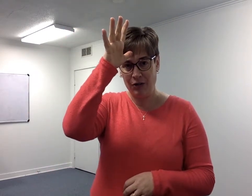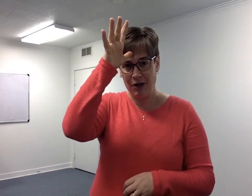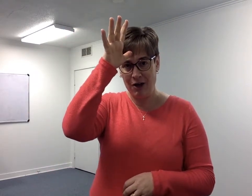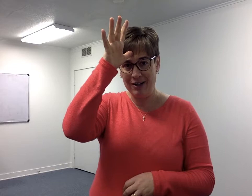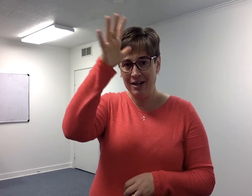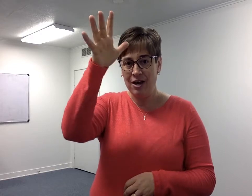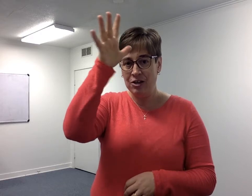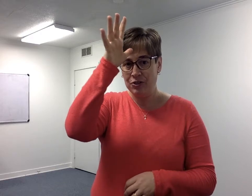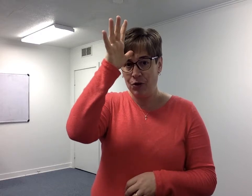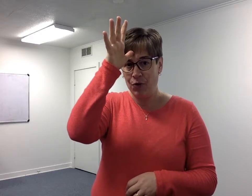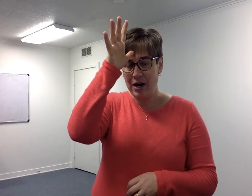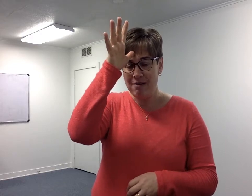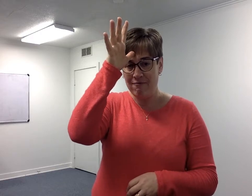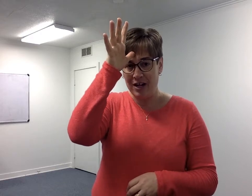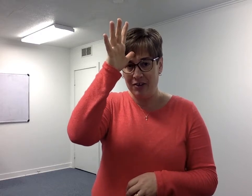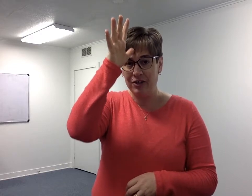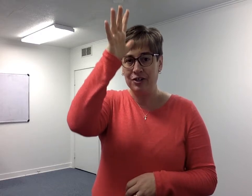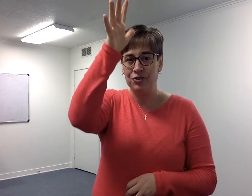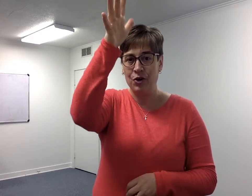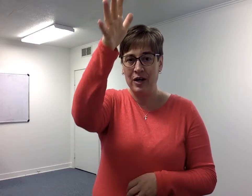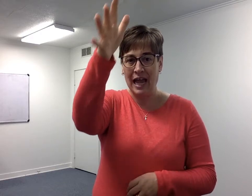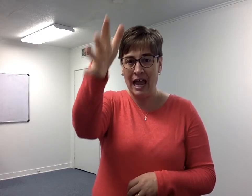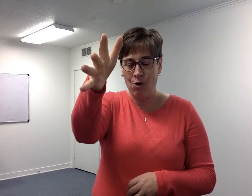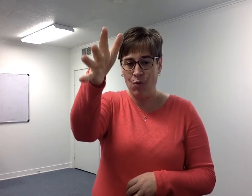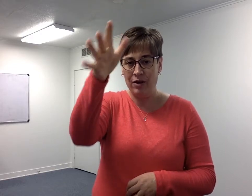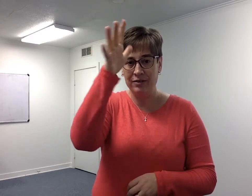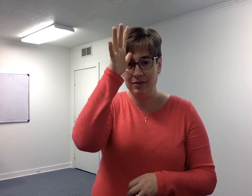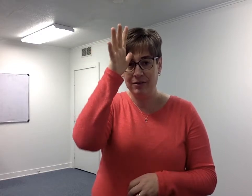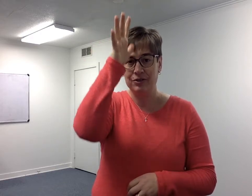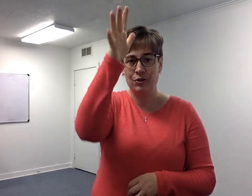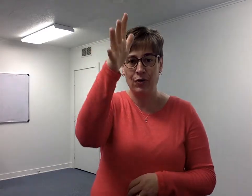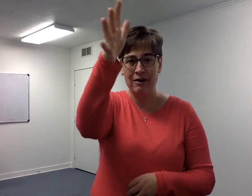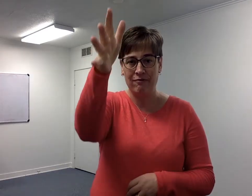on. So grandfather is you're going out one. So grandfather.